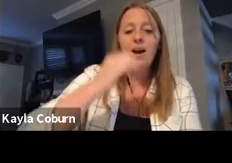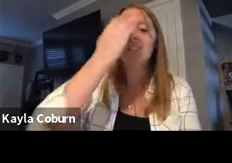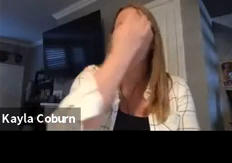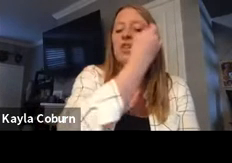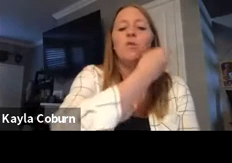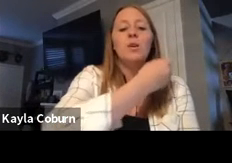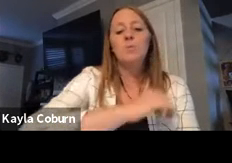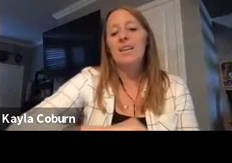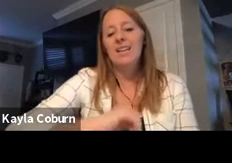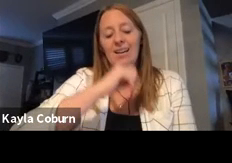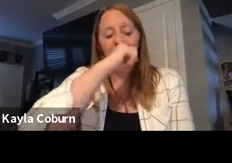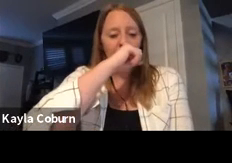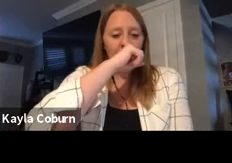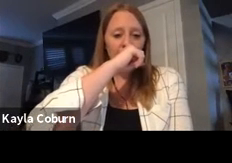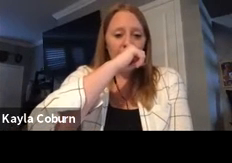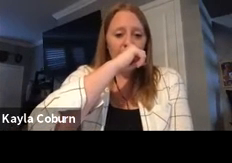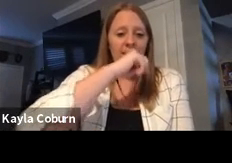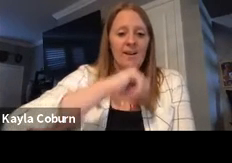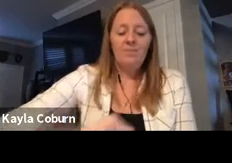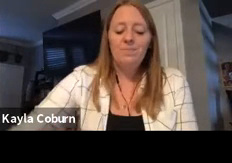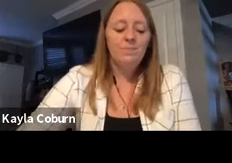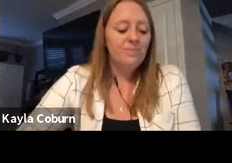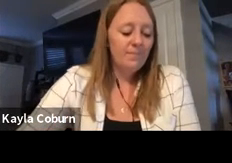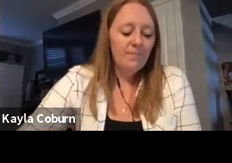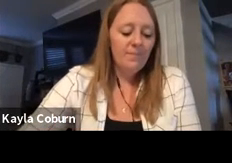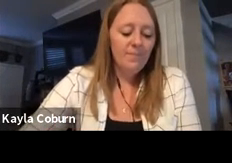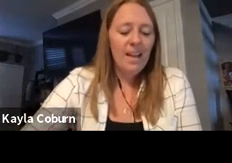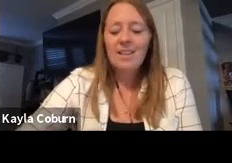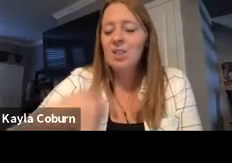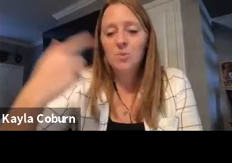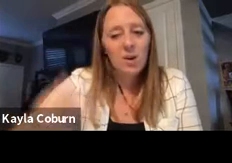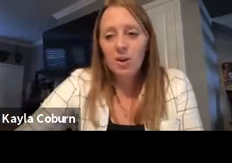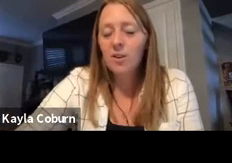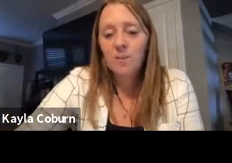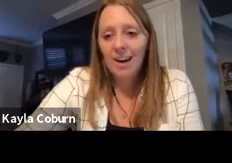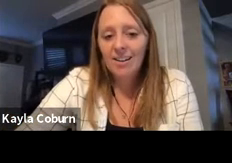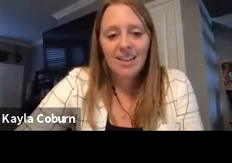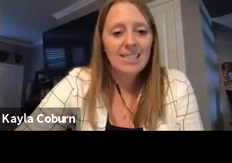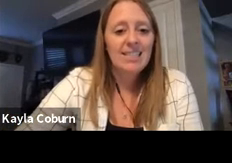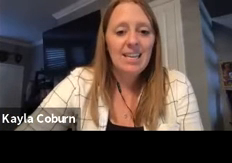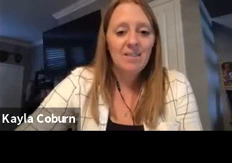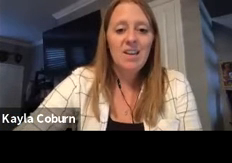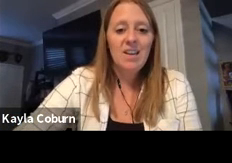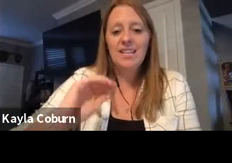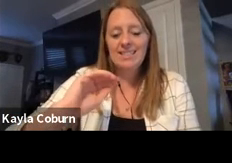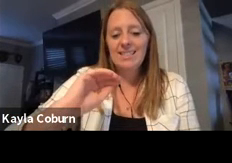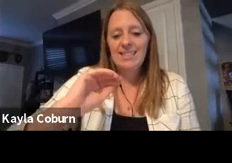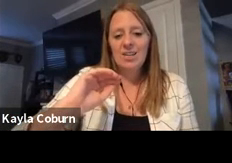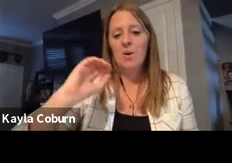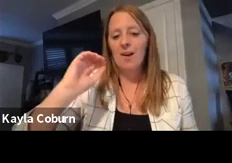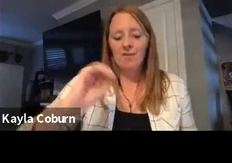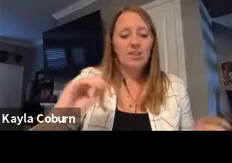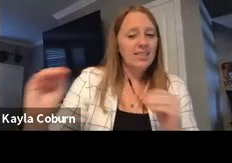them the positive reinforcement, um, and just really work from there. Because even if